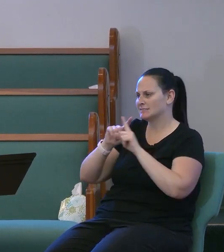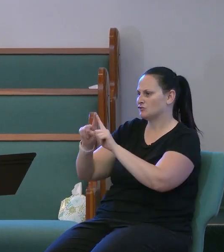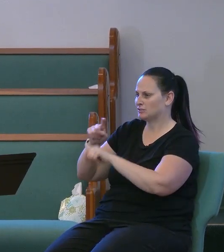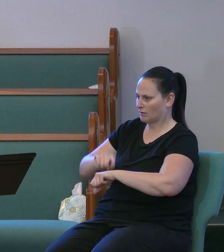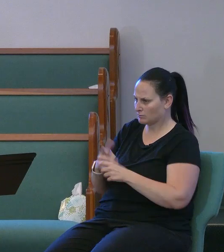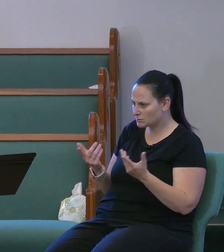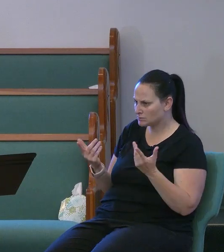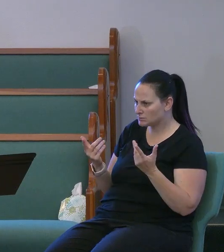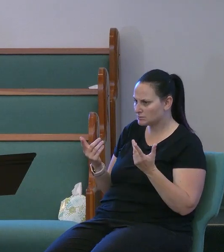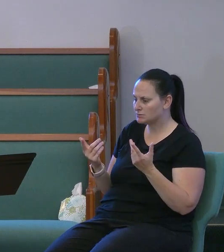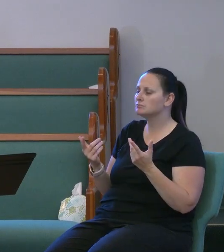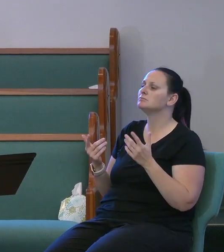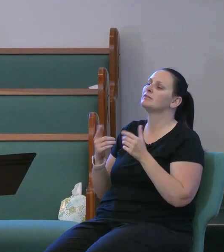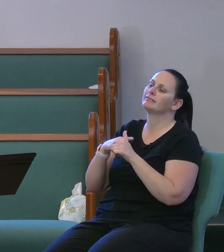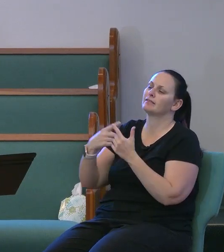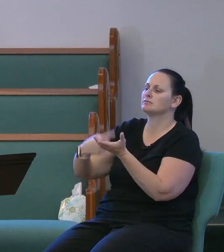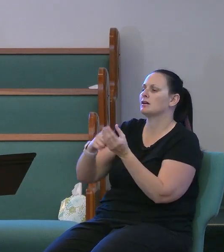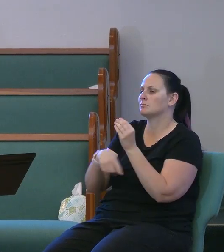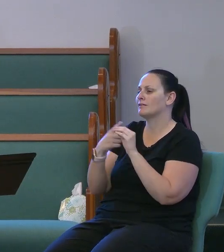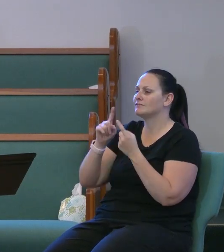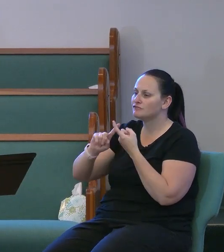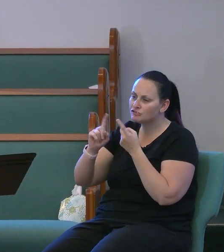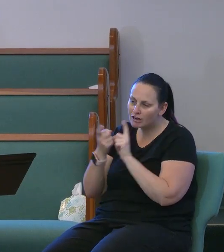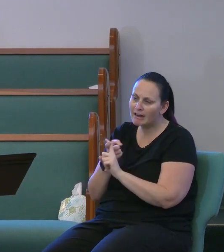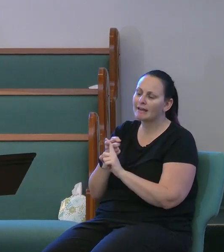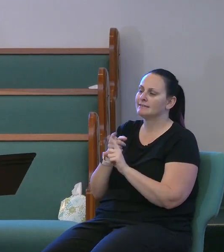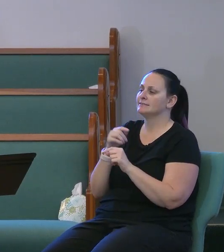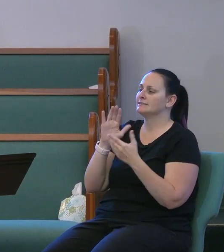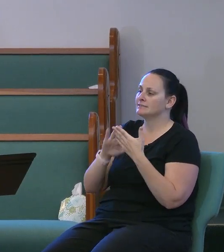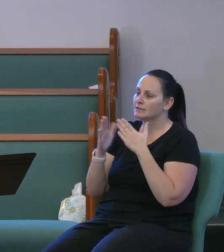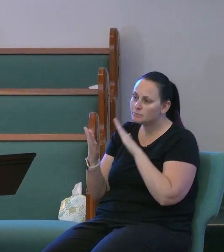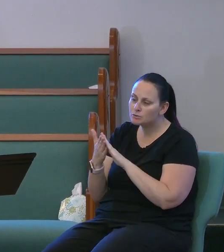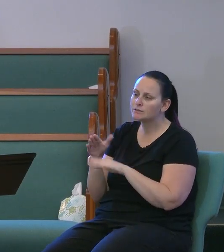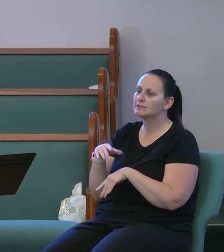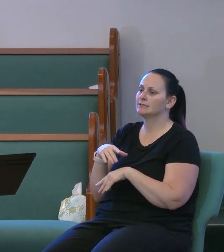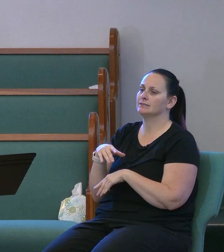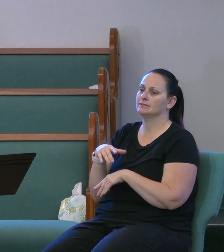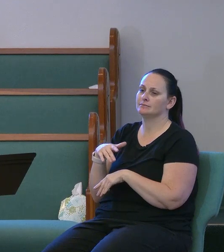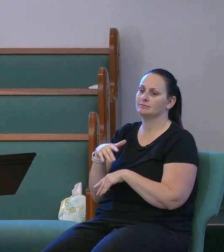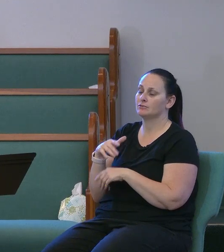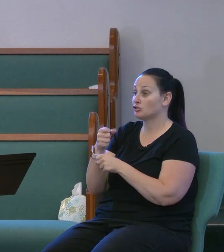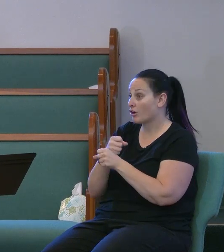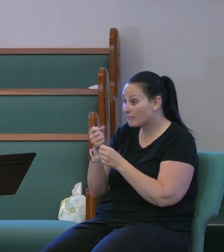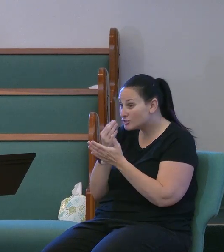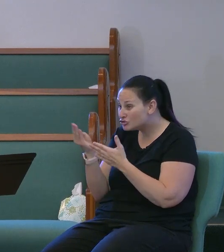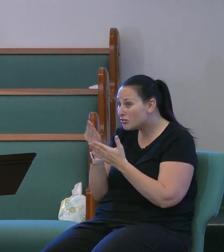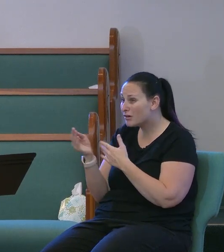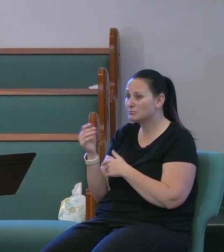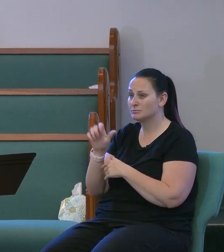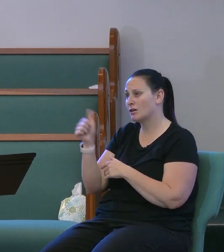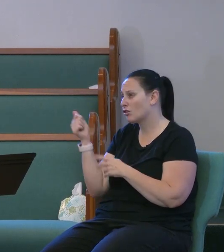times. And they go on to talk about friends and community and coffee shops and